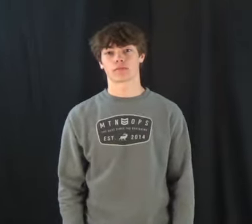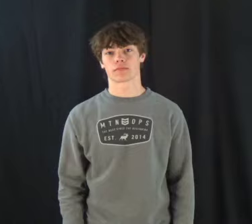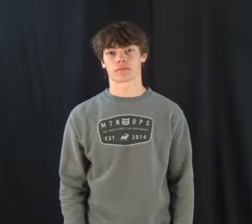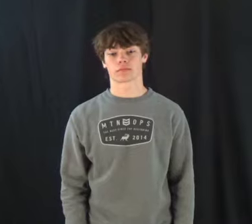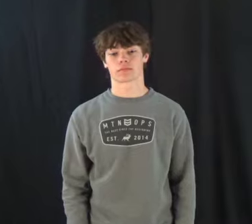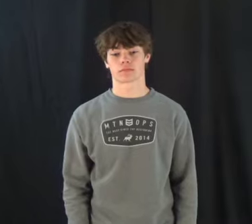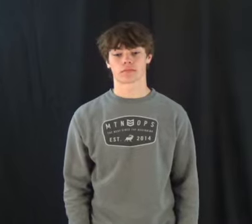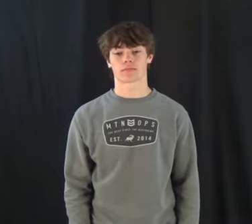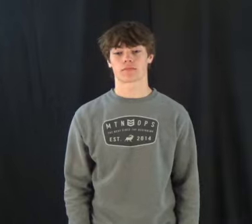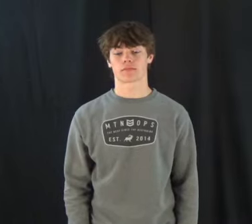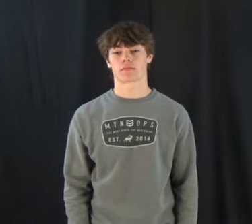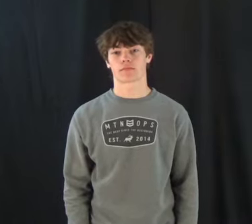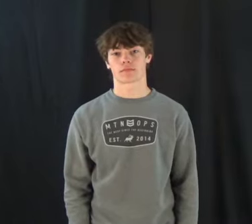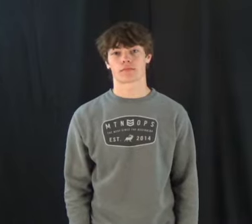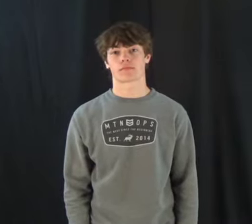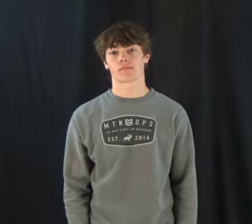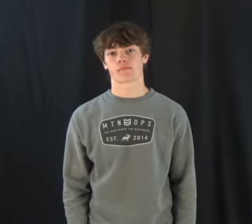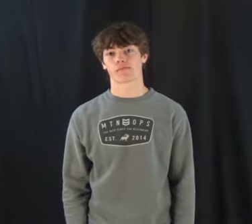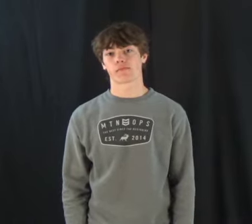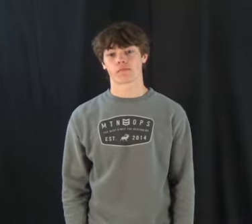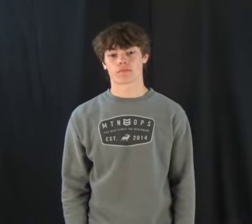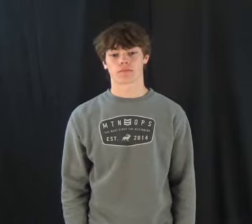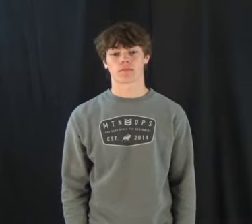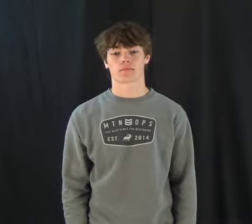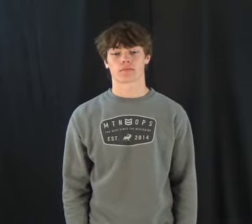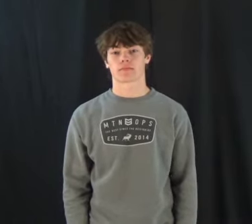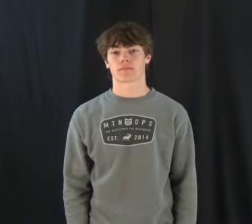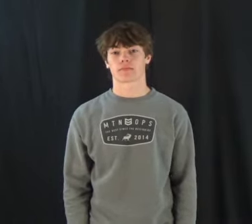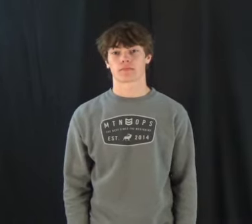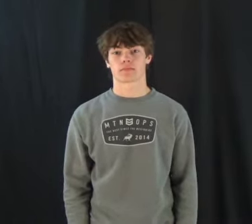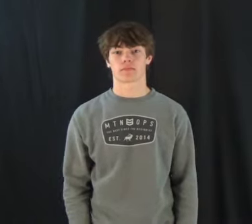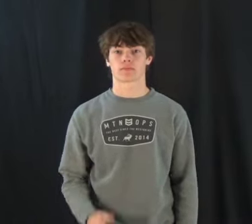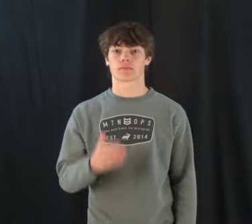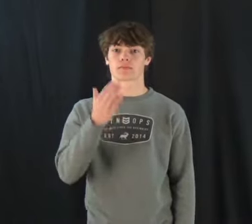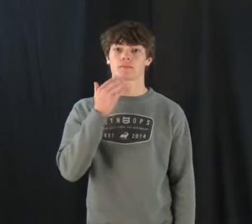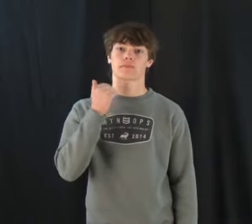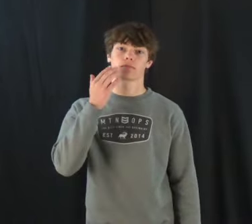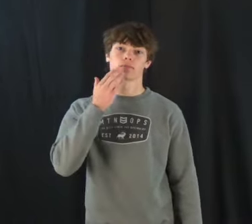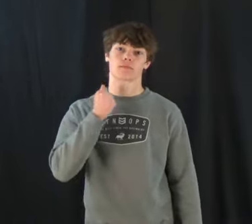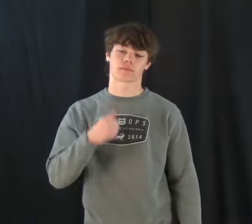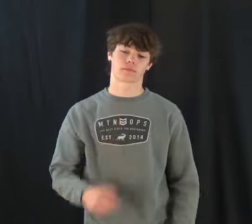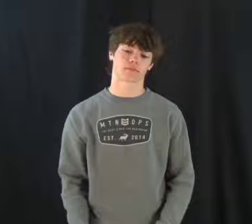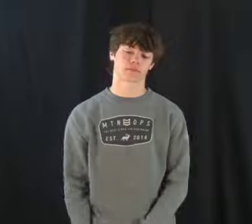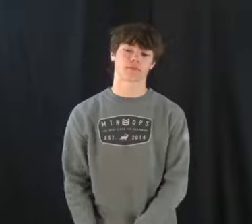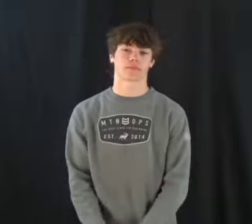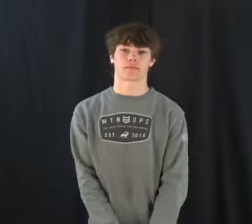Oh, honey, honey You're my girl you